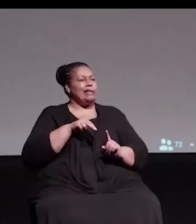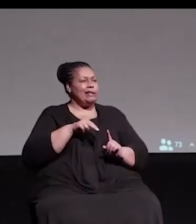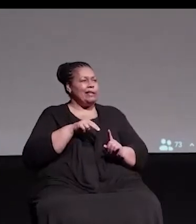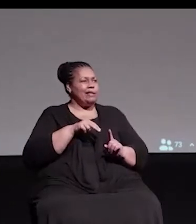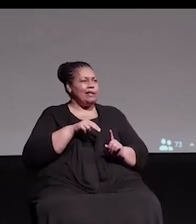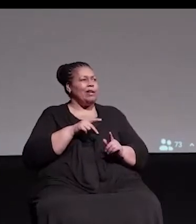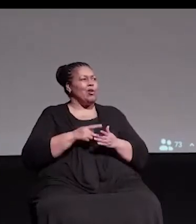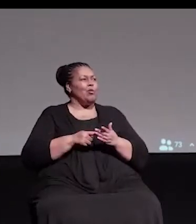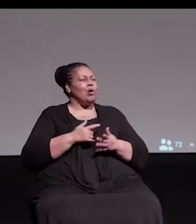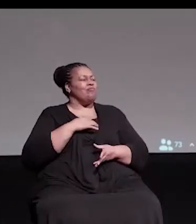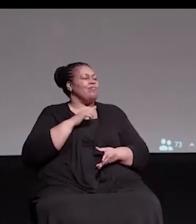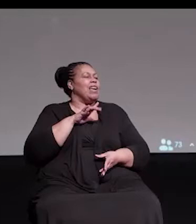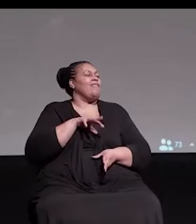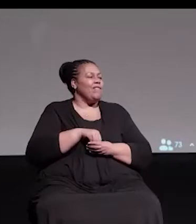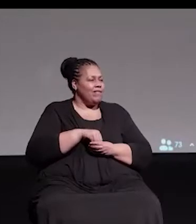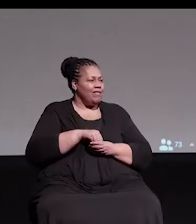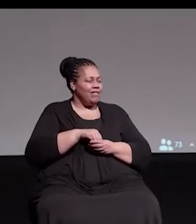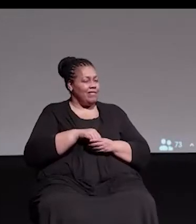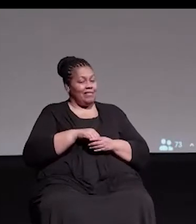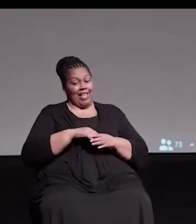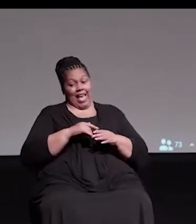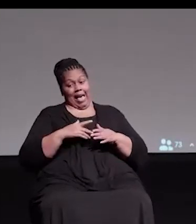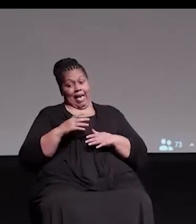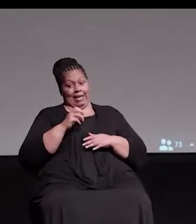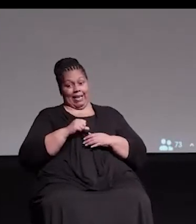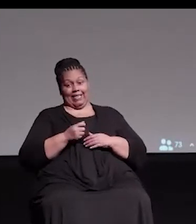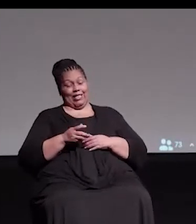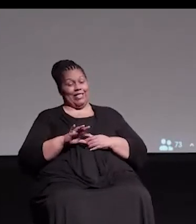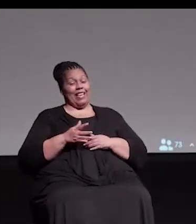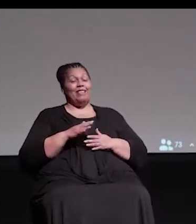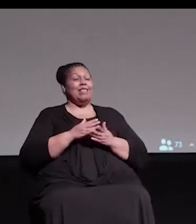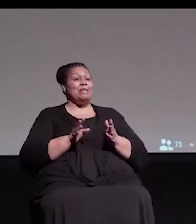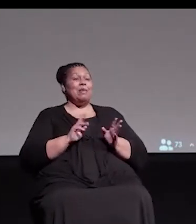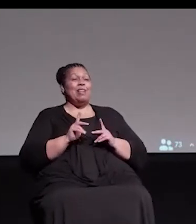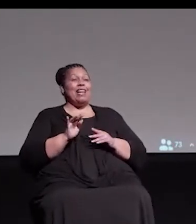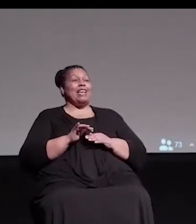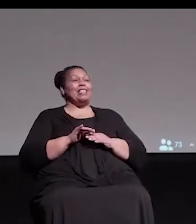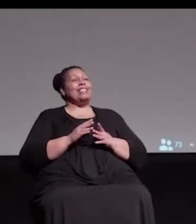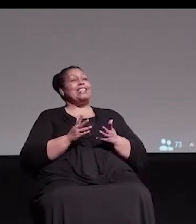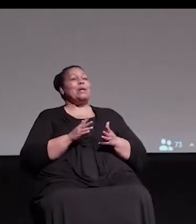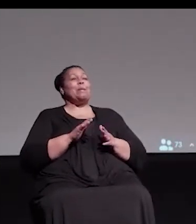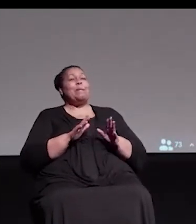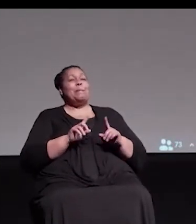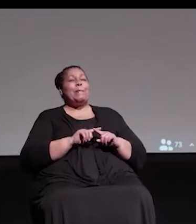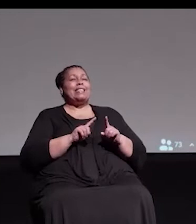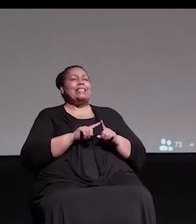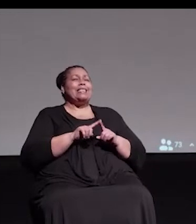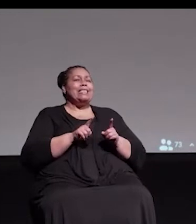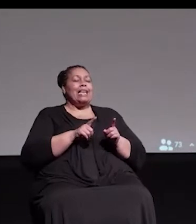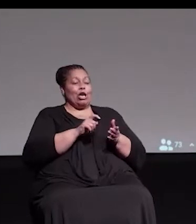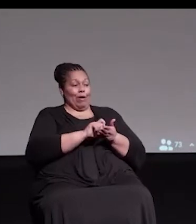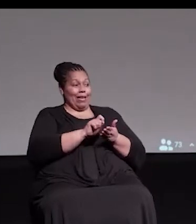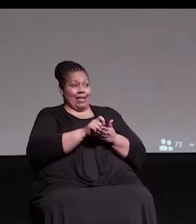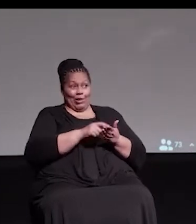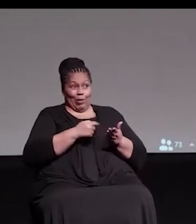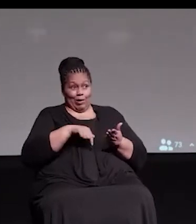And so I guess it's just kind of like, so some people are like, well, but writing is what we